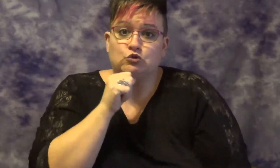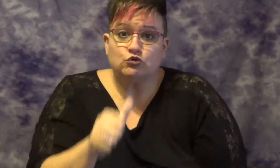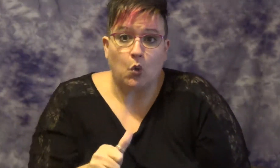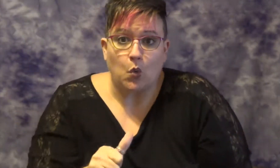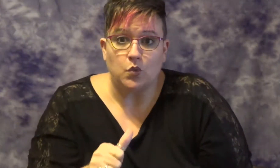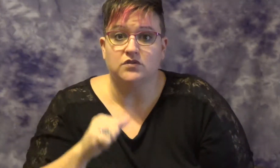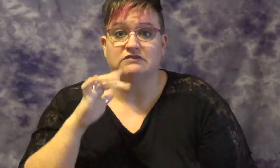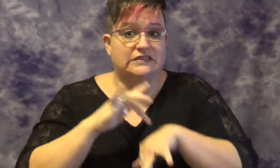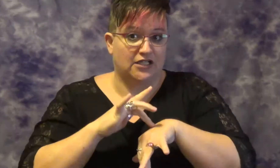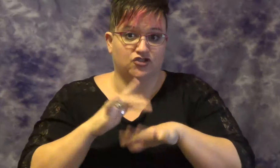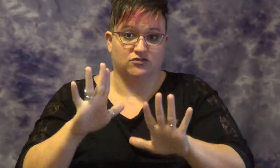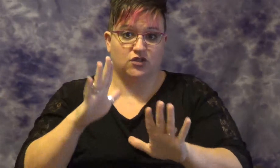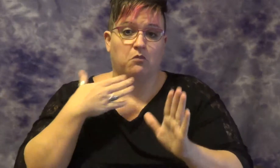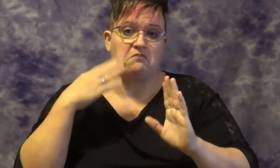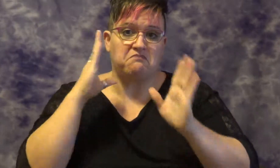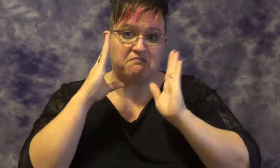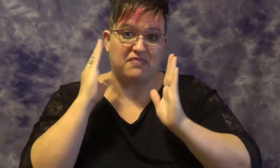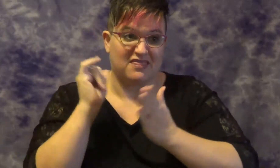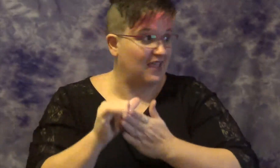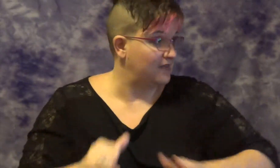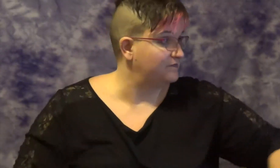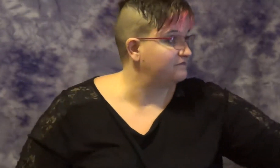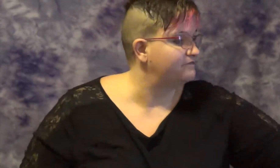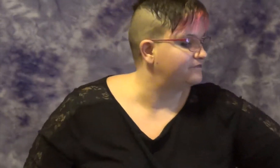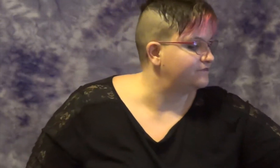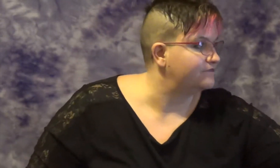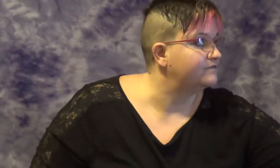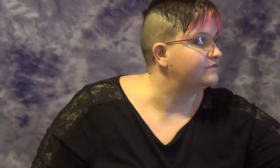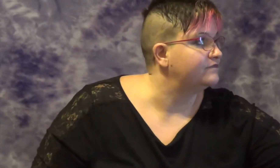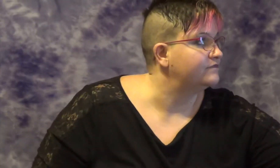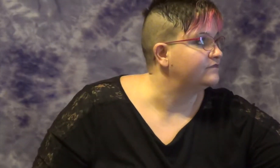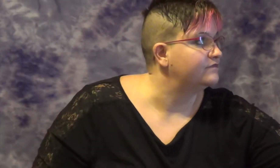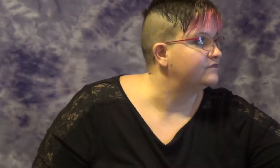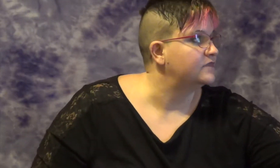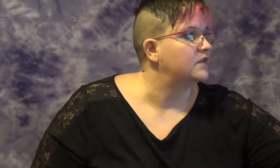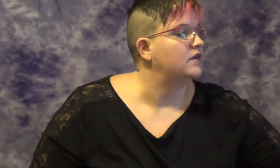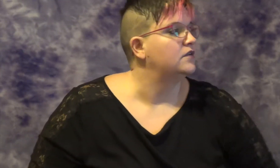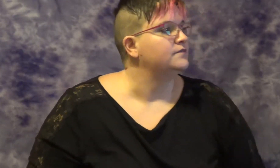of the deaf culture. That's the part of the deaf way.